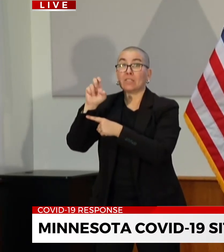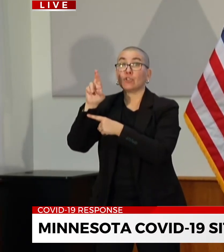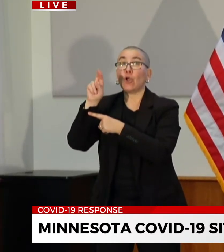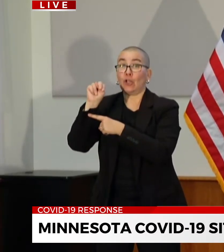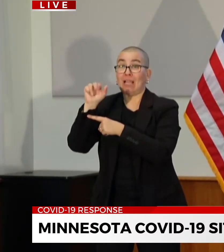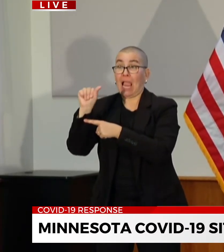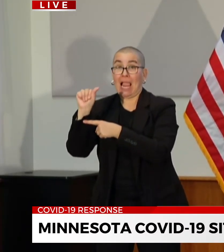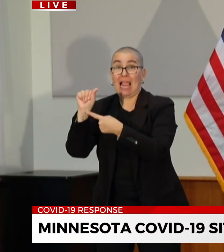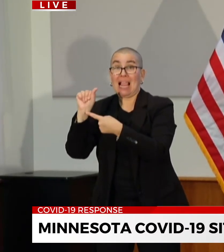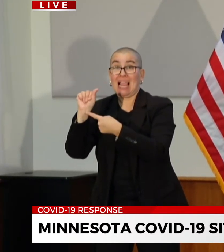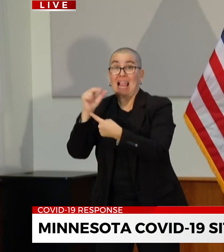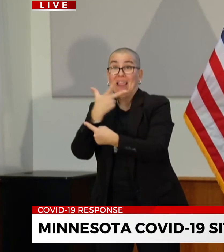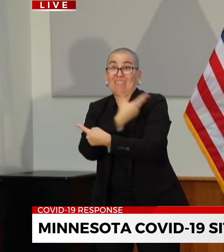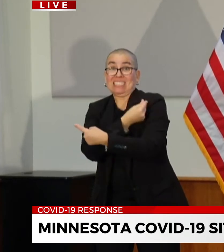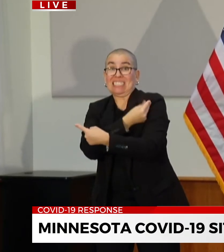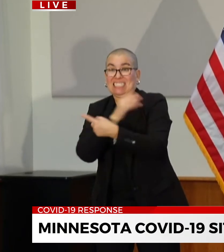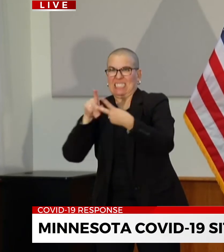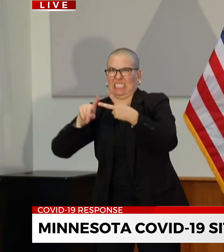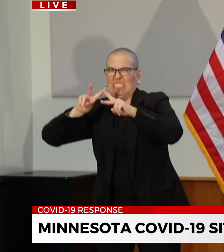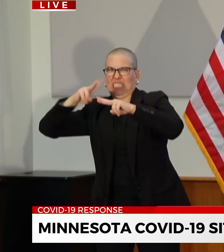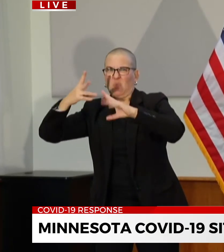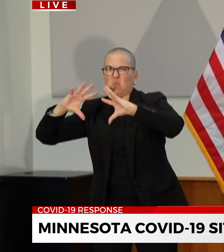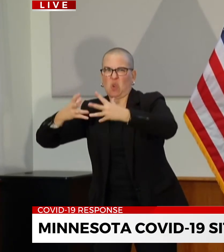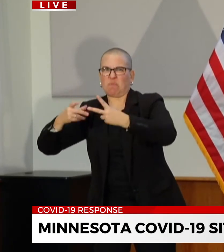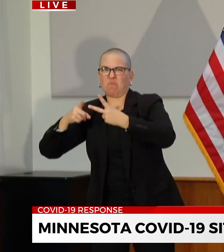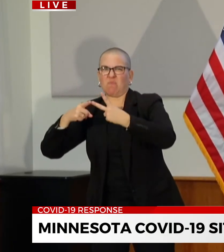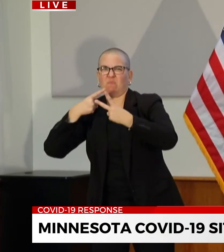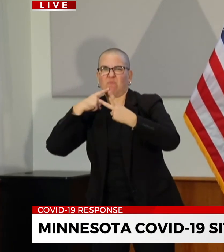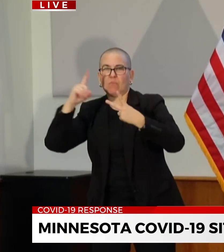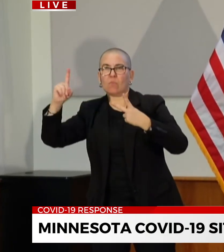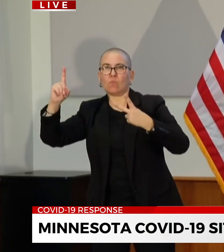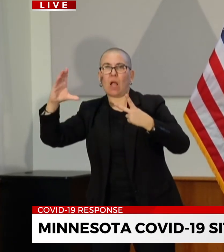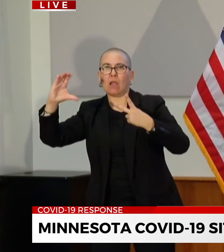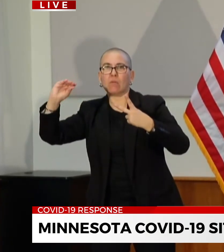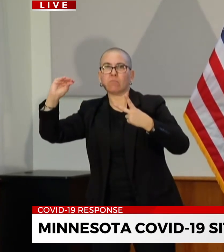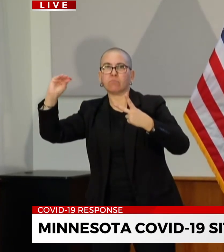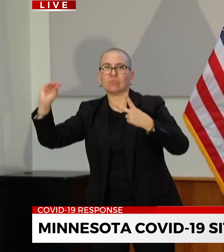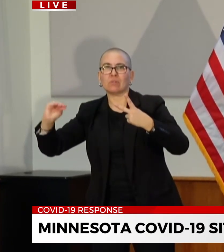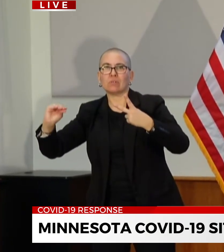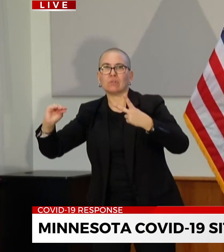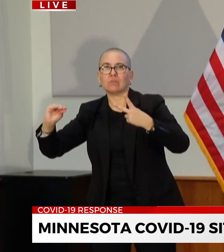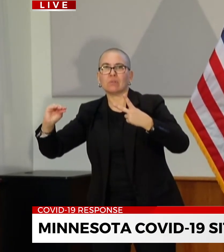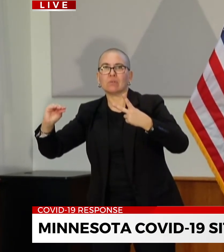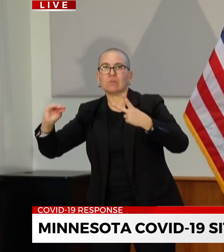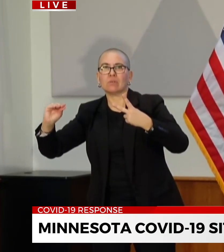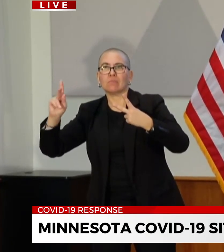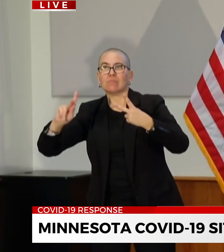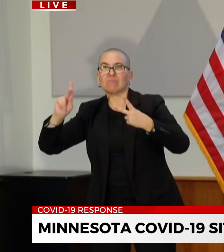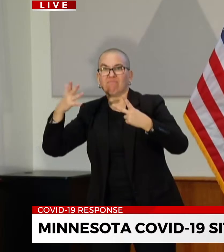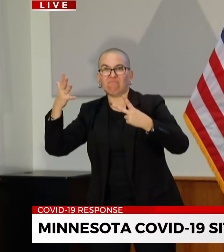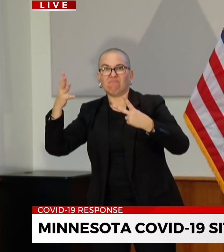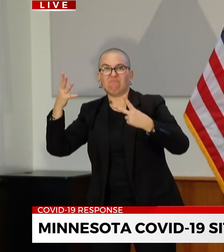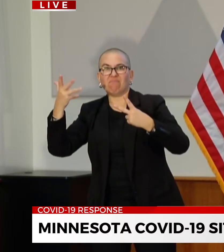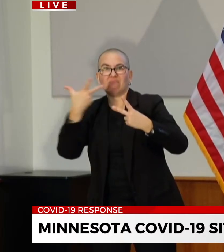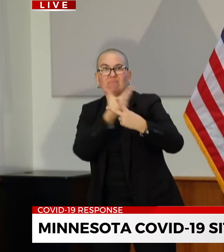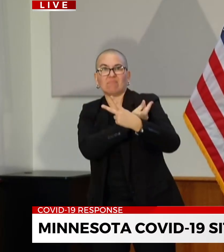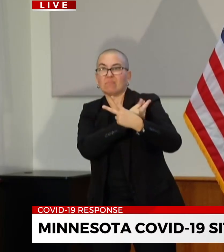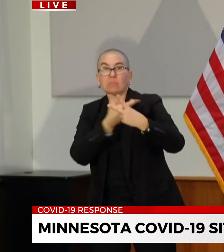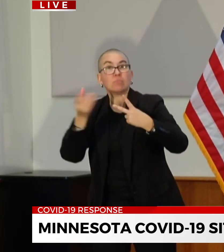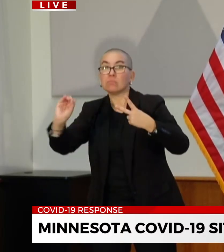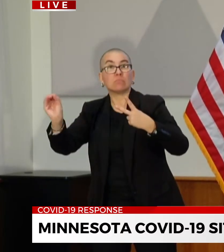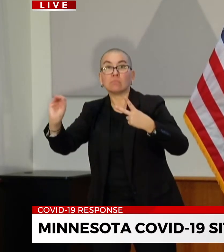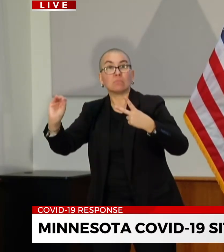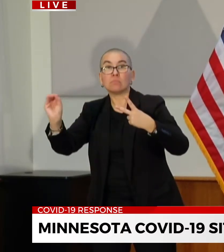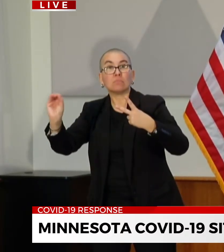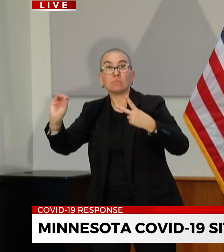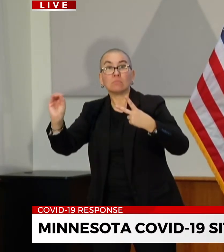use 100% on something. They said in their trials, 100% of people, no one got